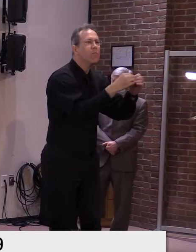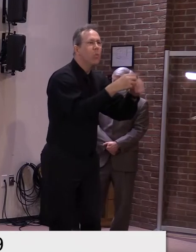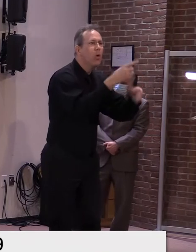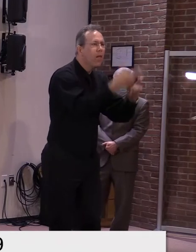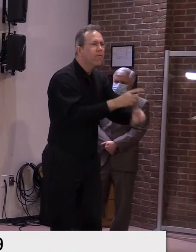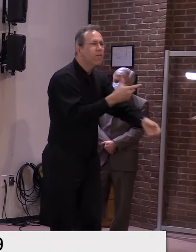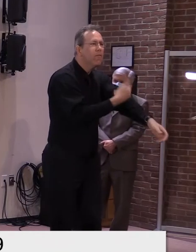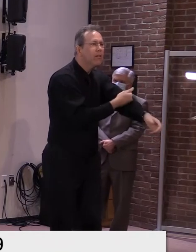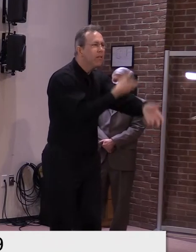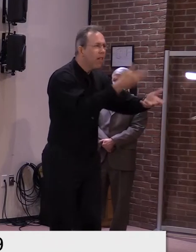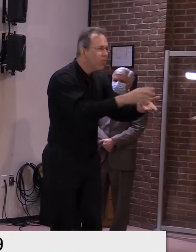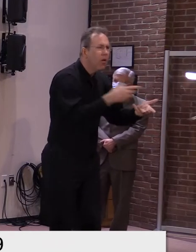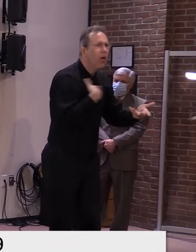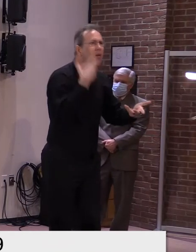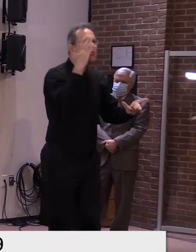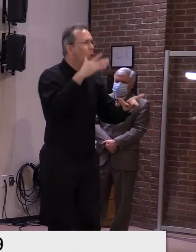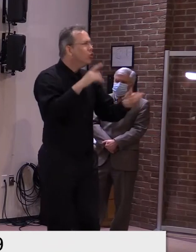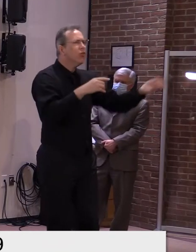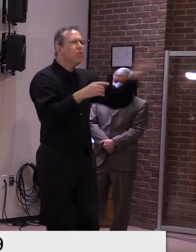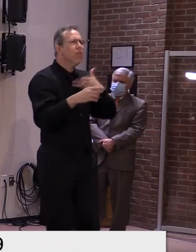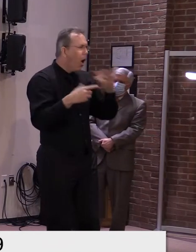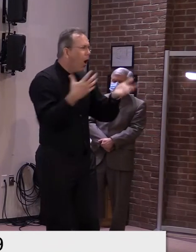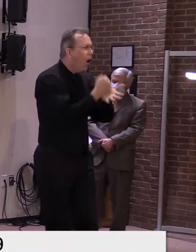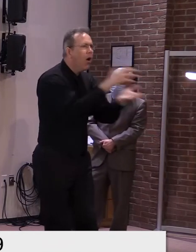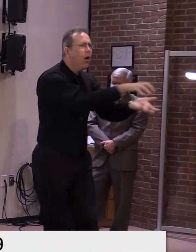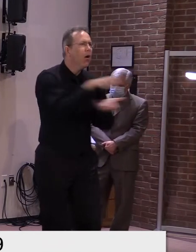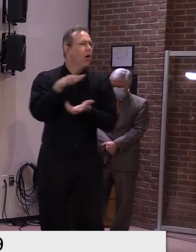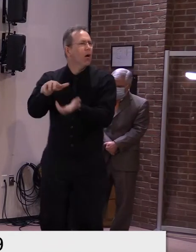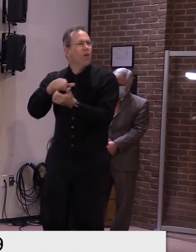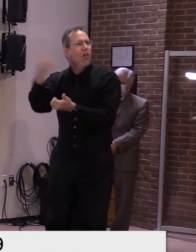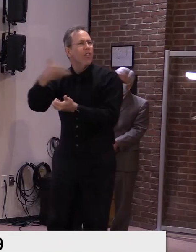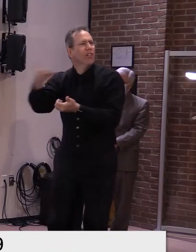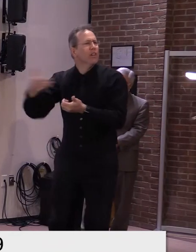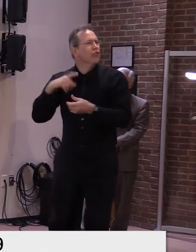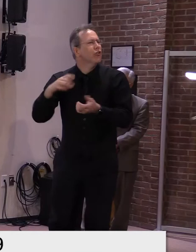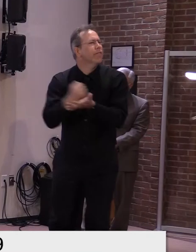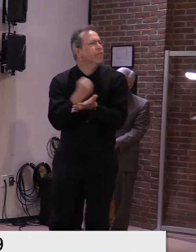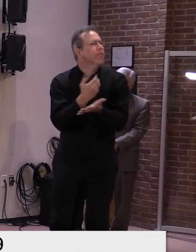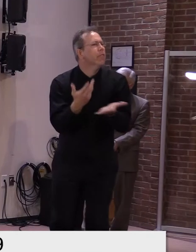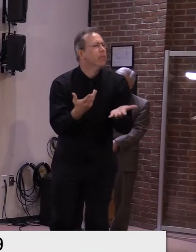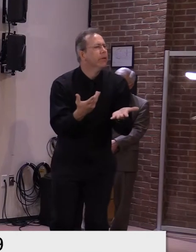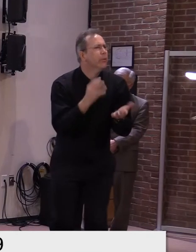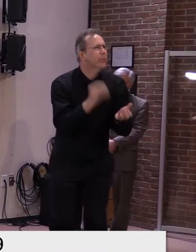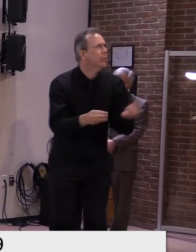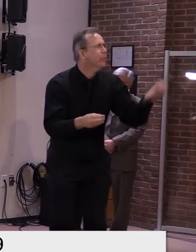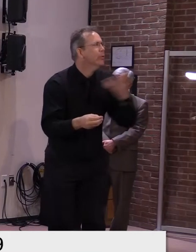us that we desperately need. So we were able to claw those back